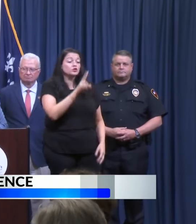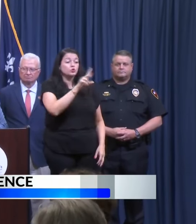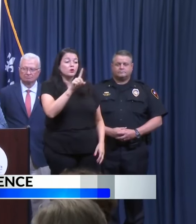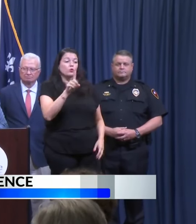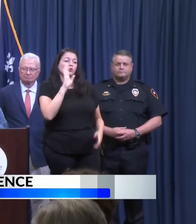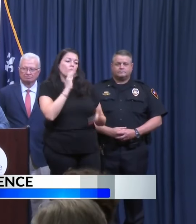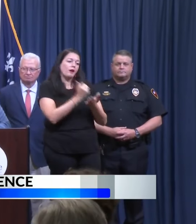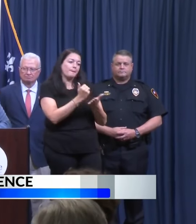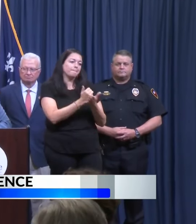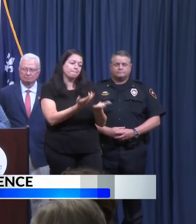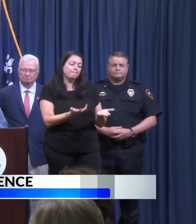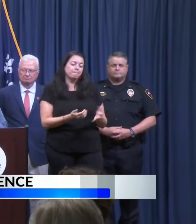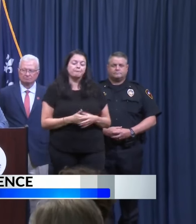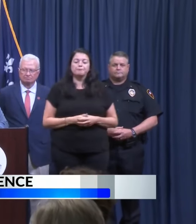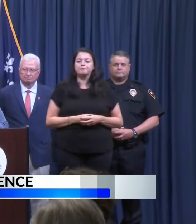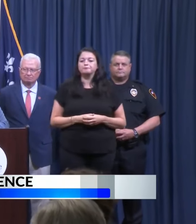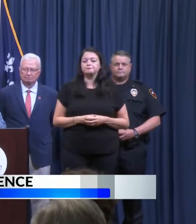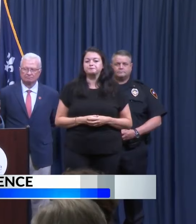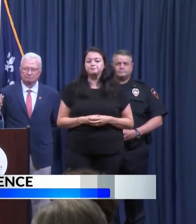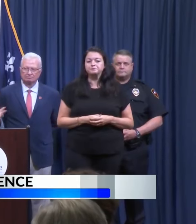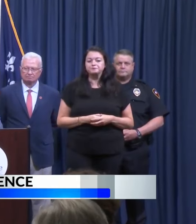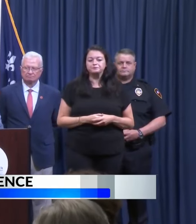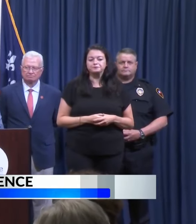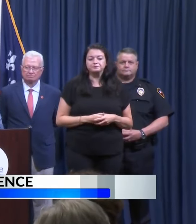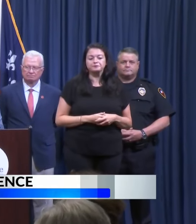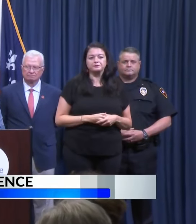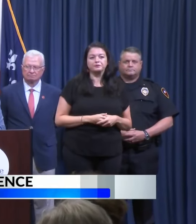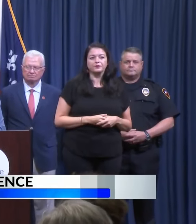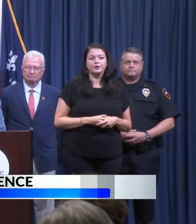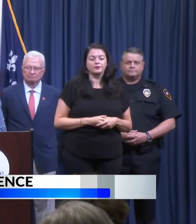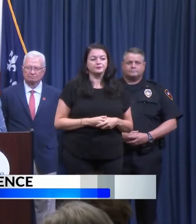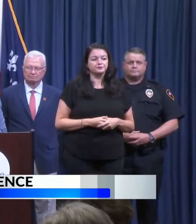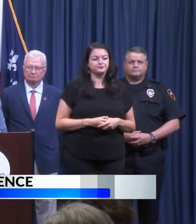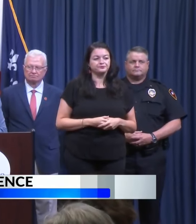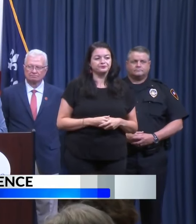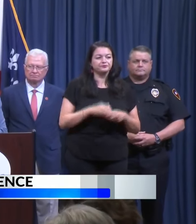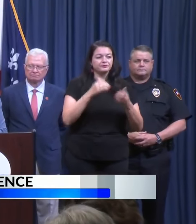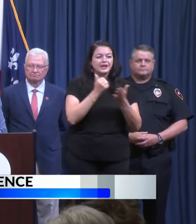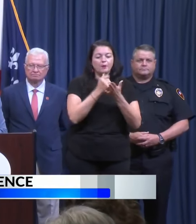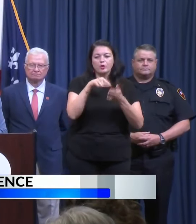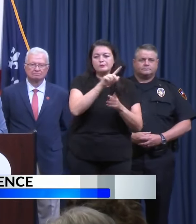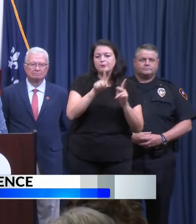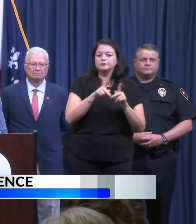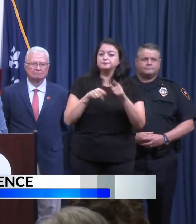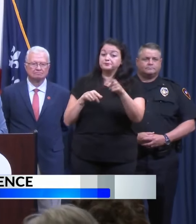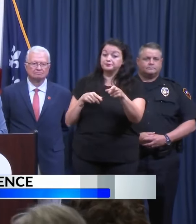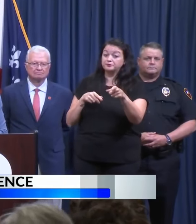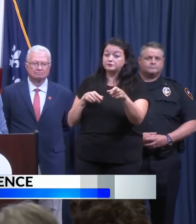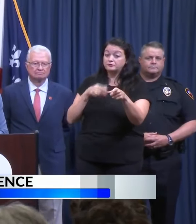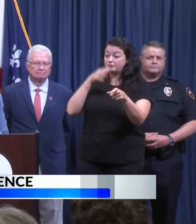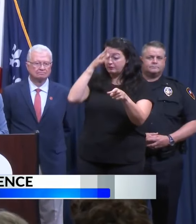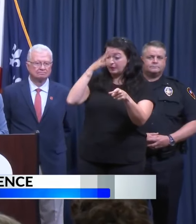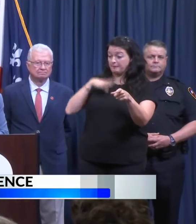make accommodations to get those people to safety.